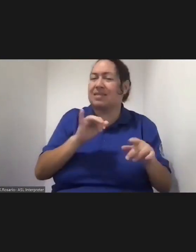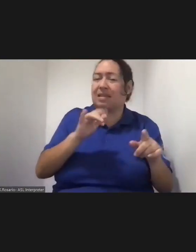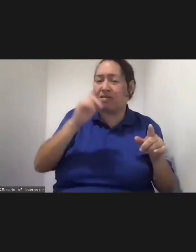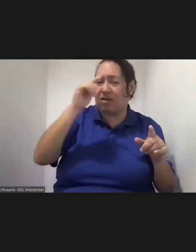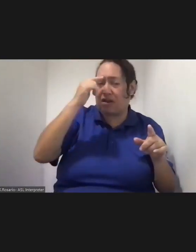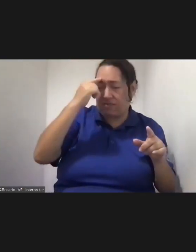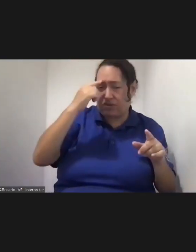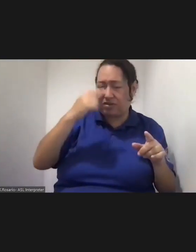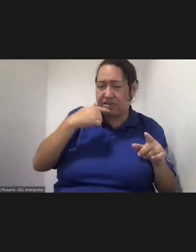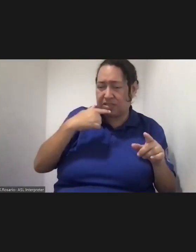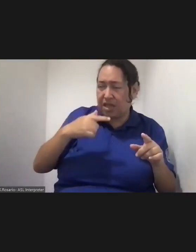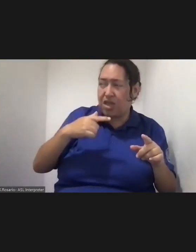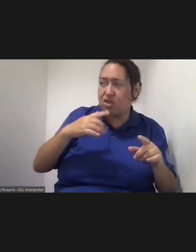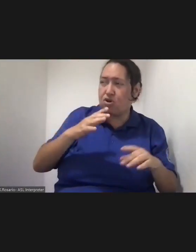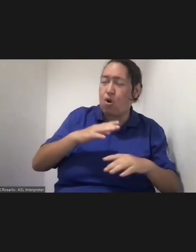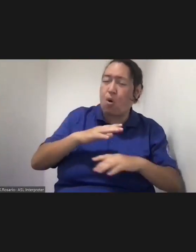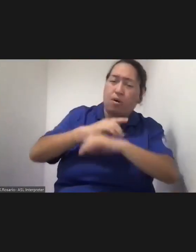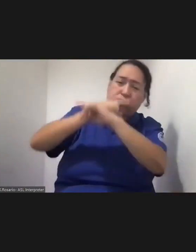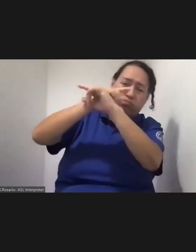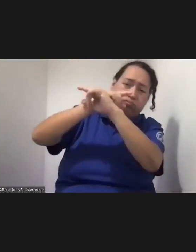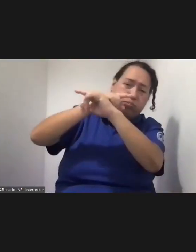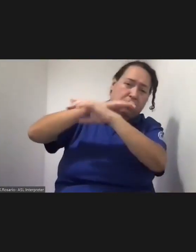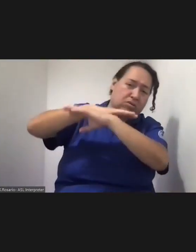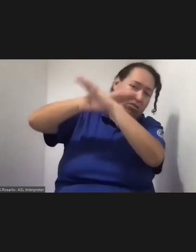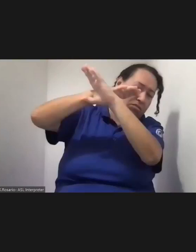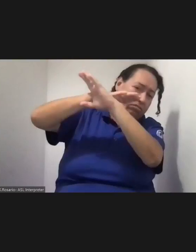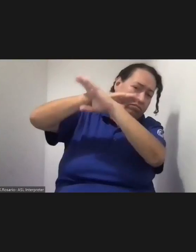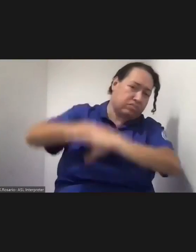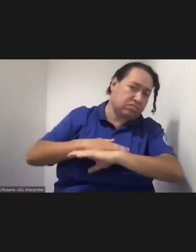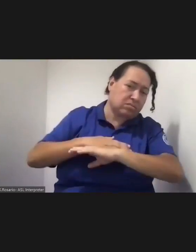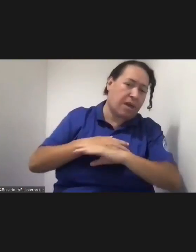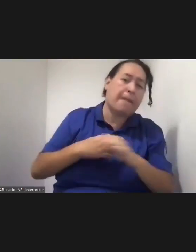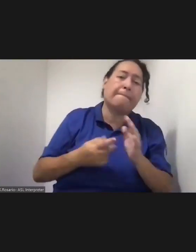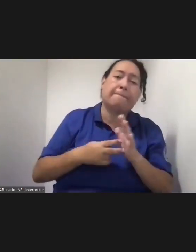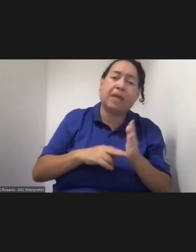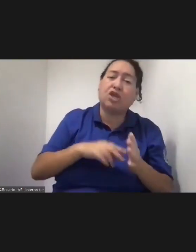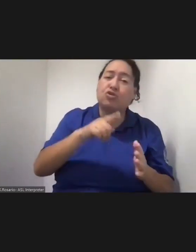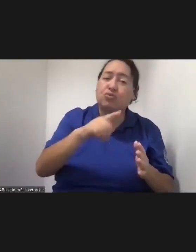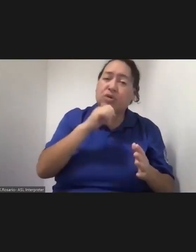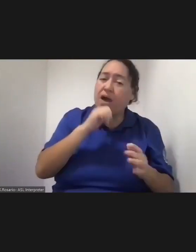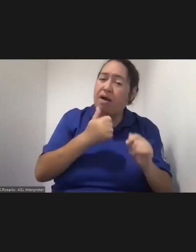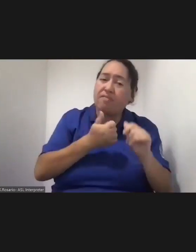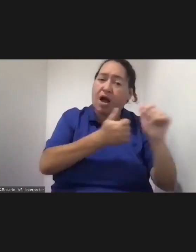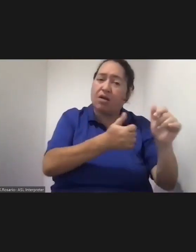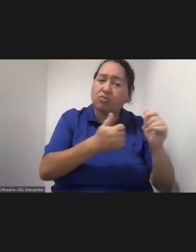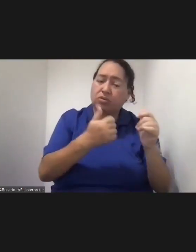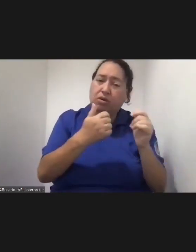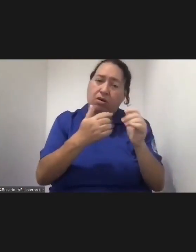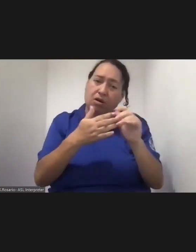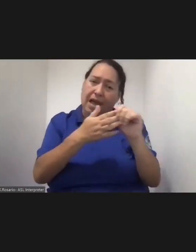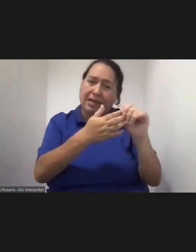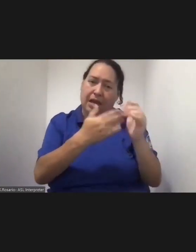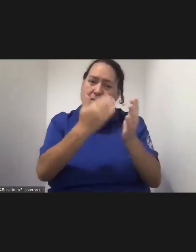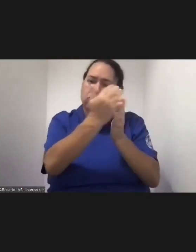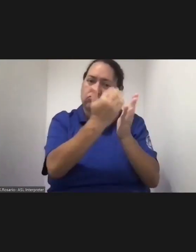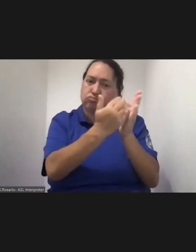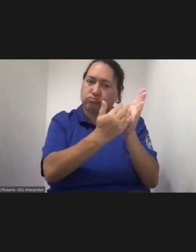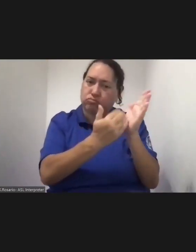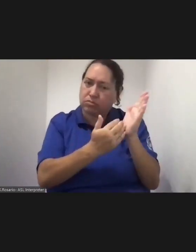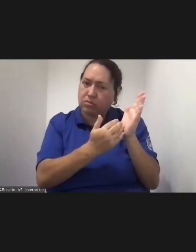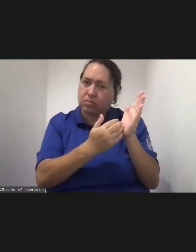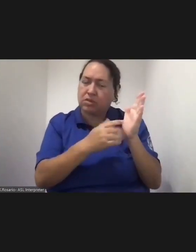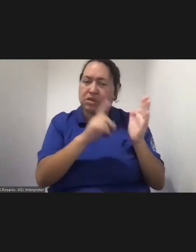your guard down is when you do not follow the guidelines that were given out to individuals, wearing your